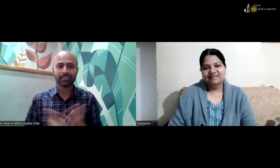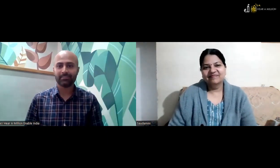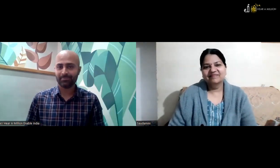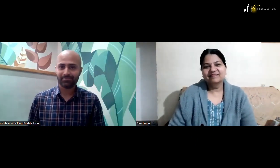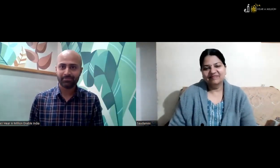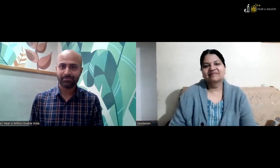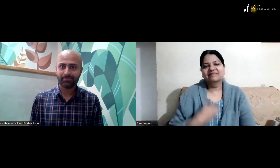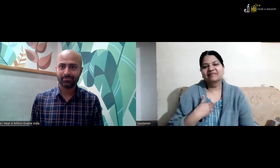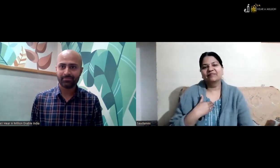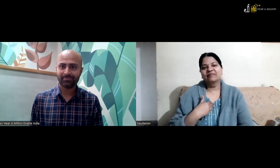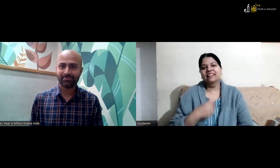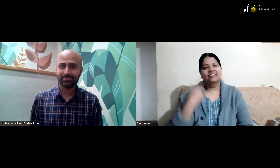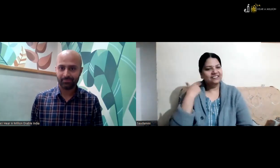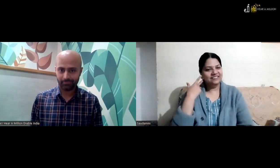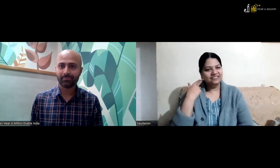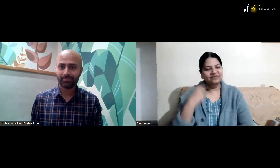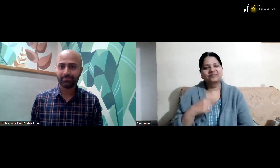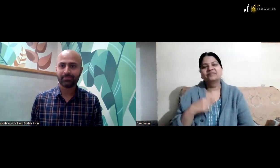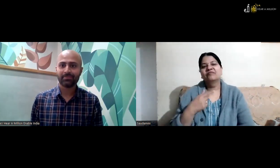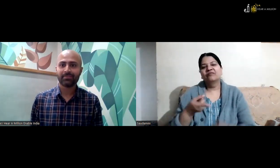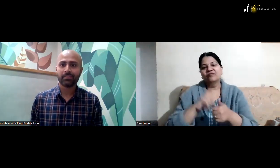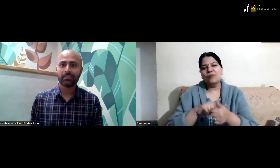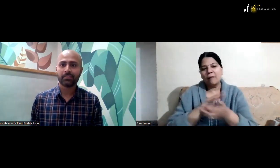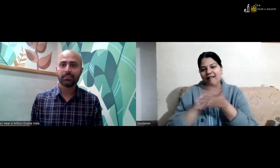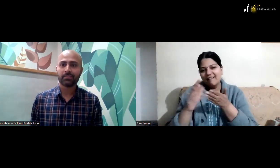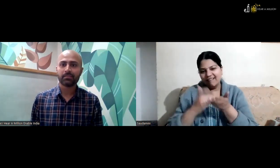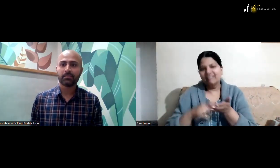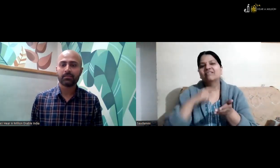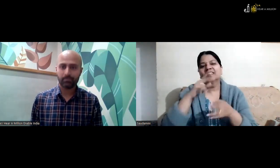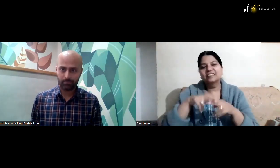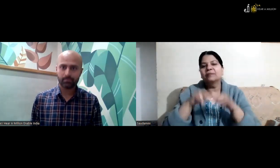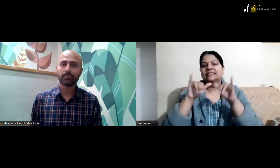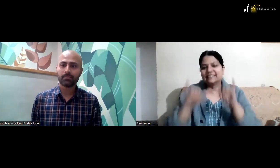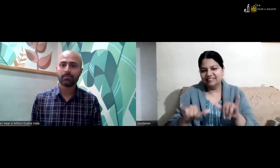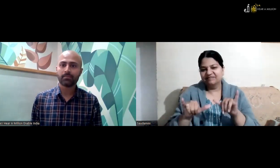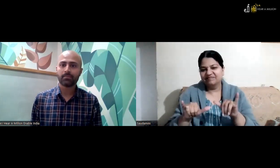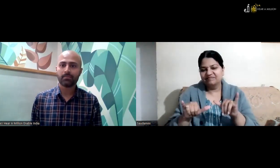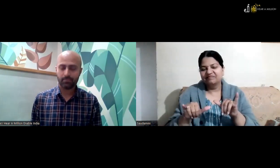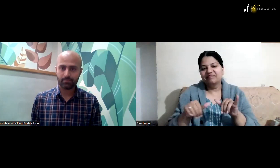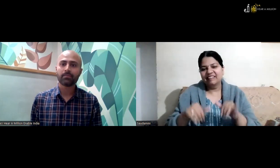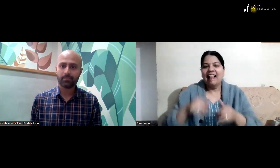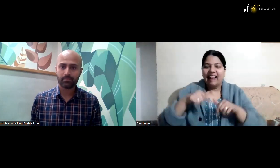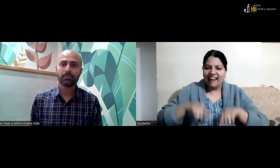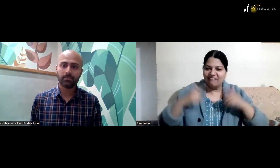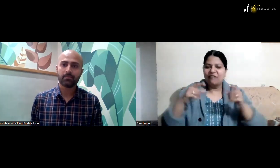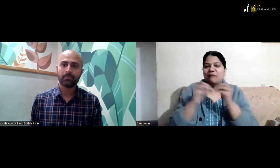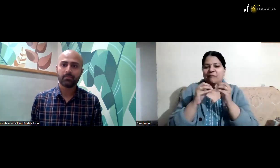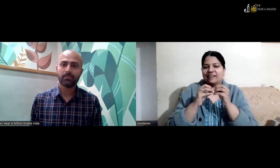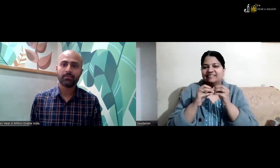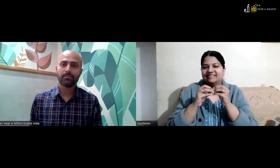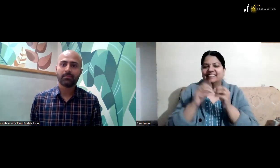So, can you please share a bit of your background with us? Like, what is your introduction, some kind of? Yeah.